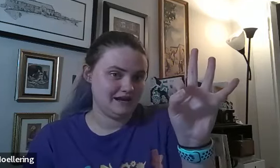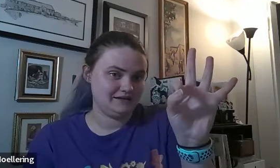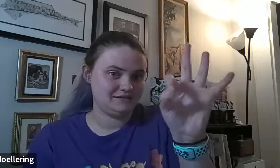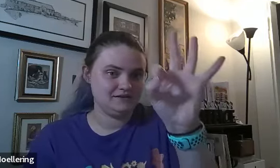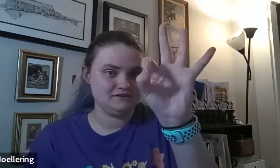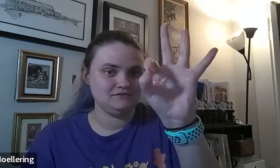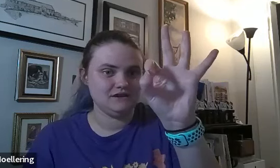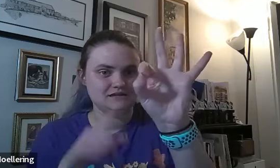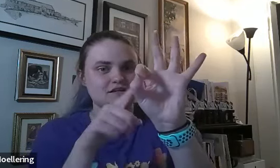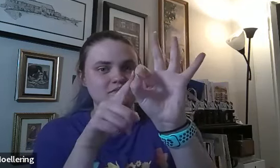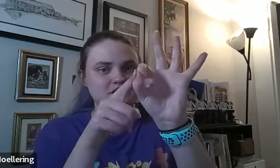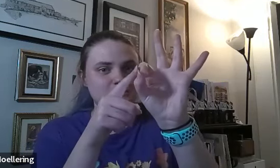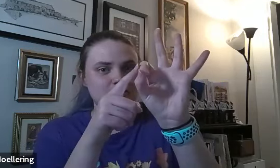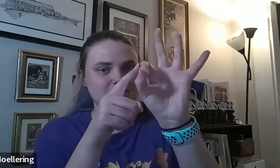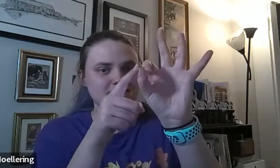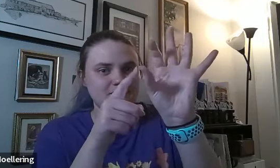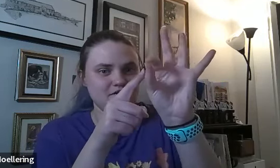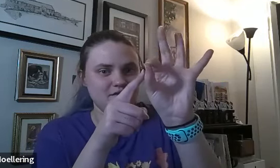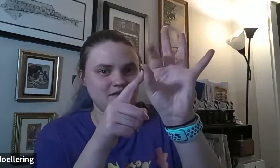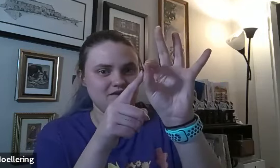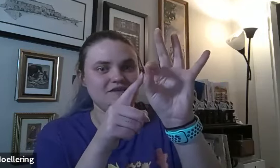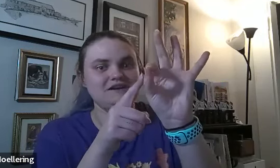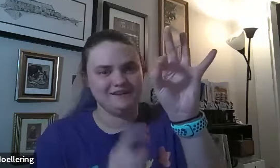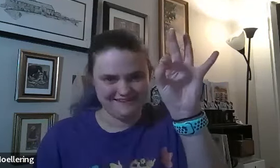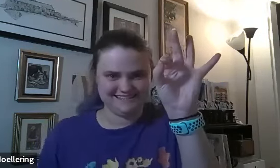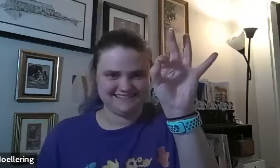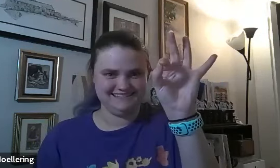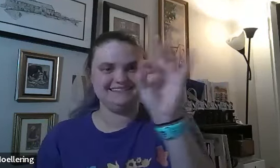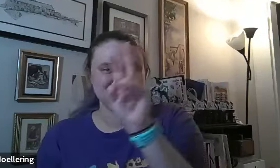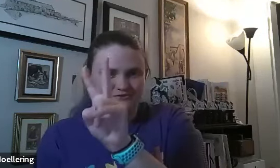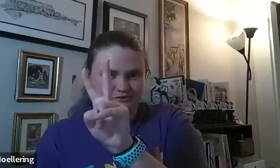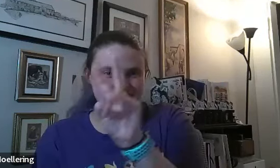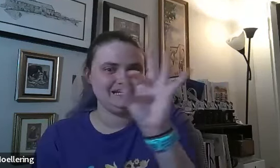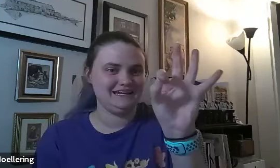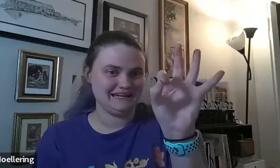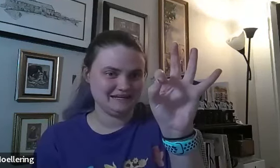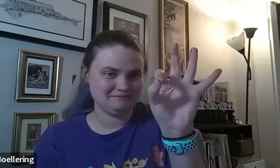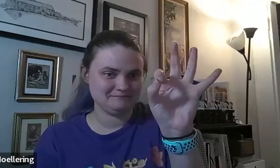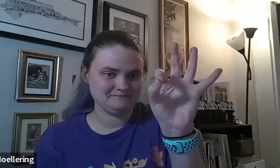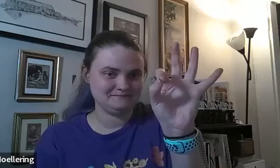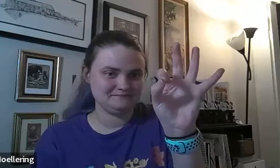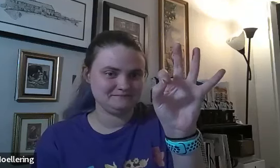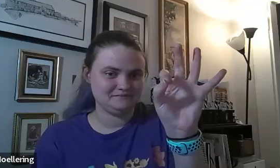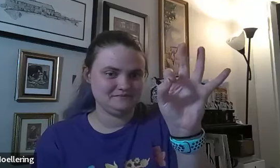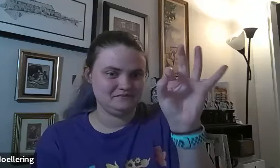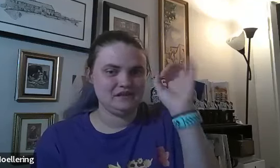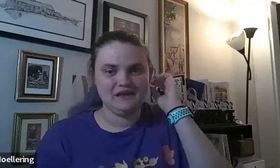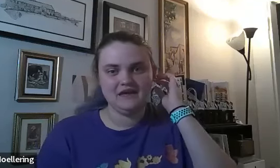29. So 9's going to be your pointer finger and your thumb together. There you go. Yes. So 29. Okay.